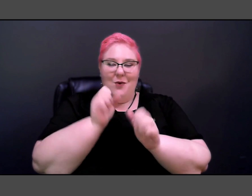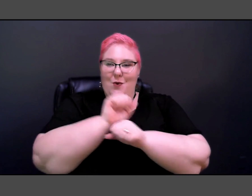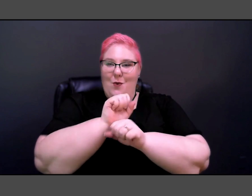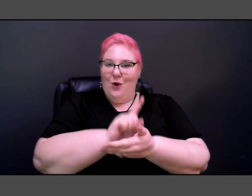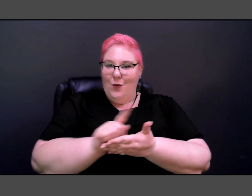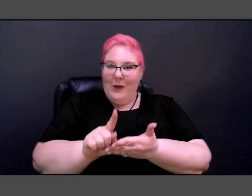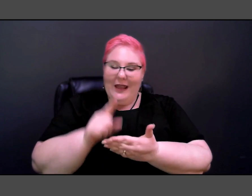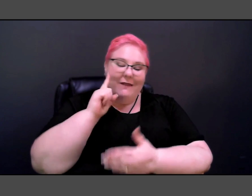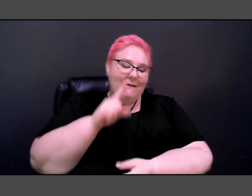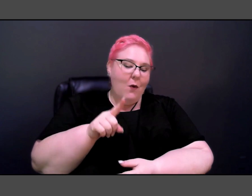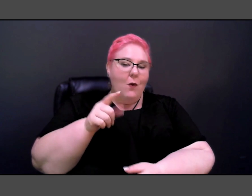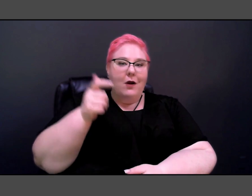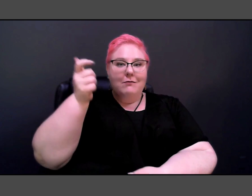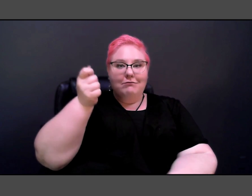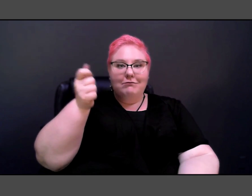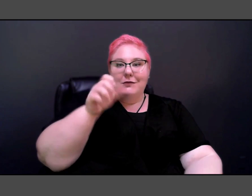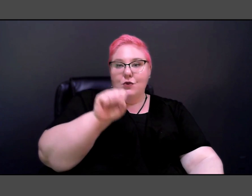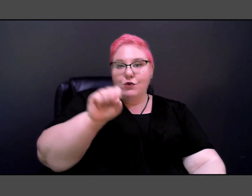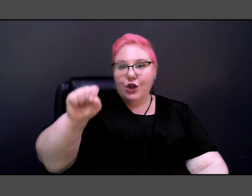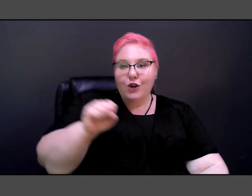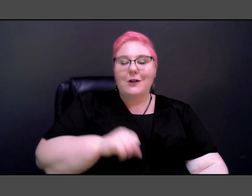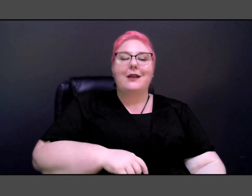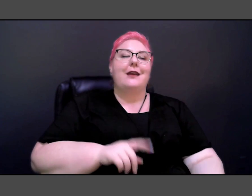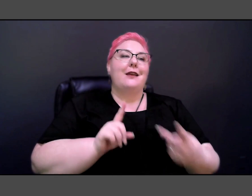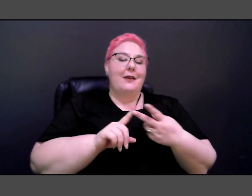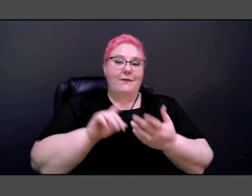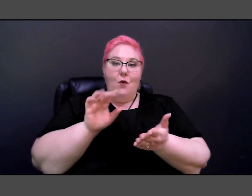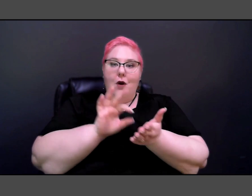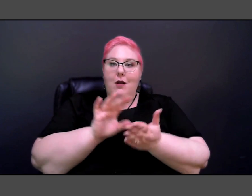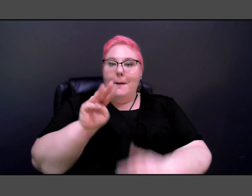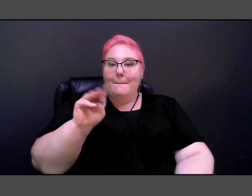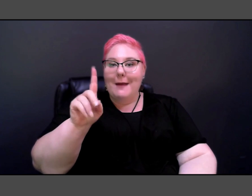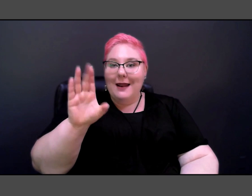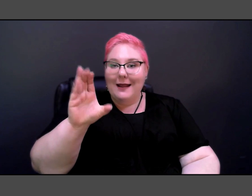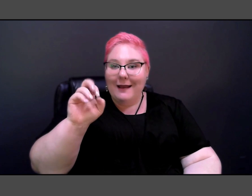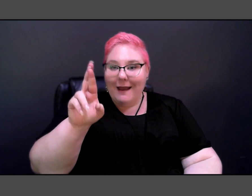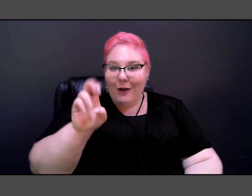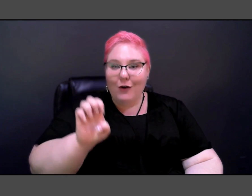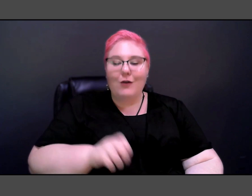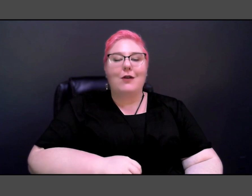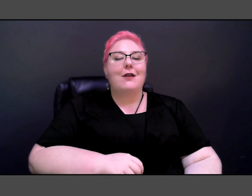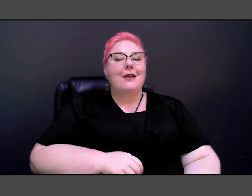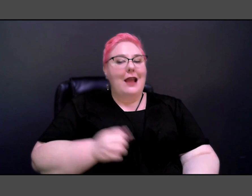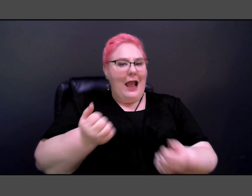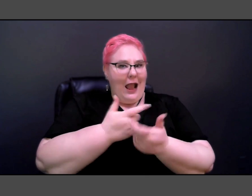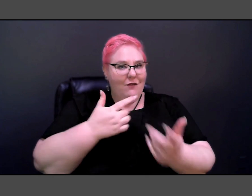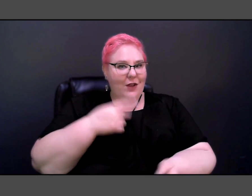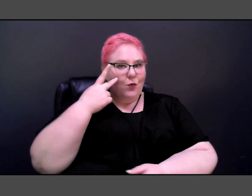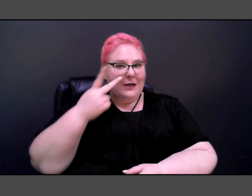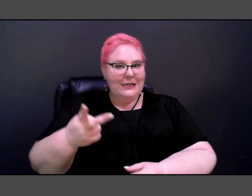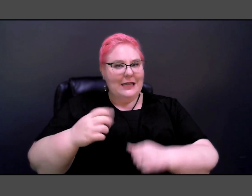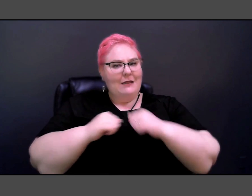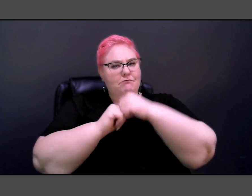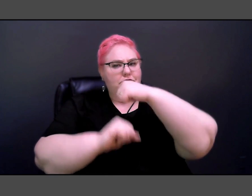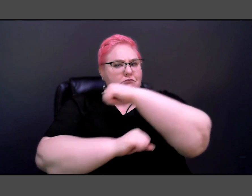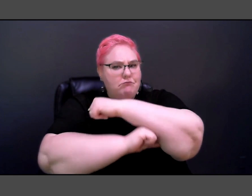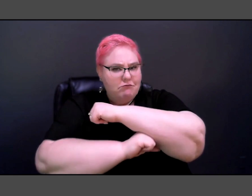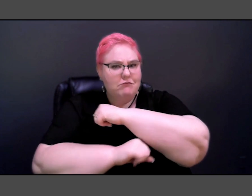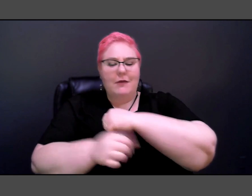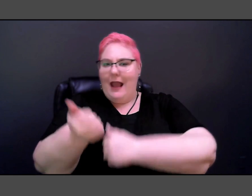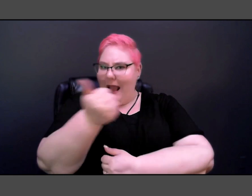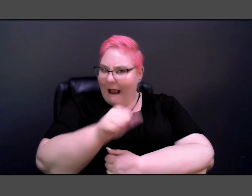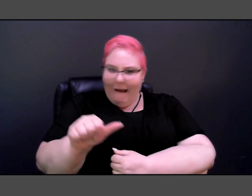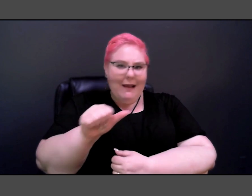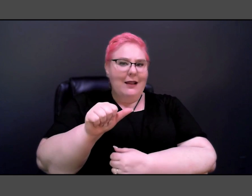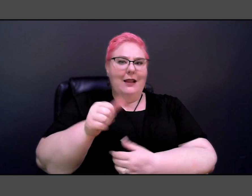for Medicare, for all of the things that we see now as foundational to any worker's